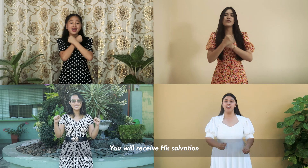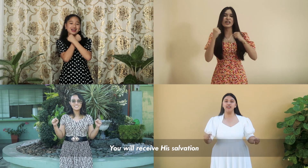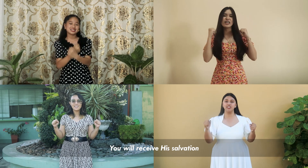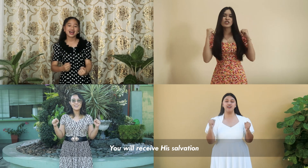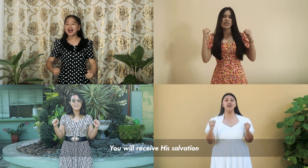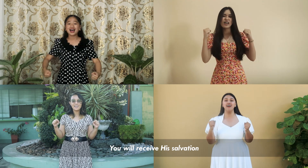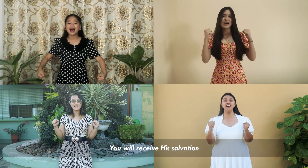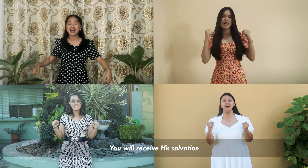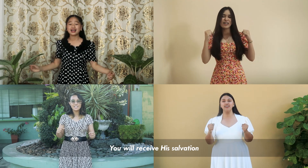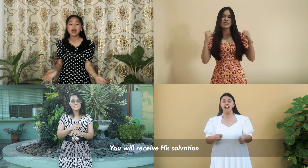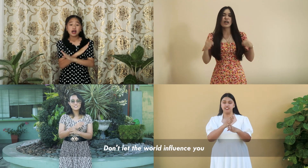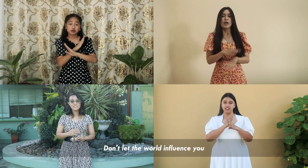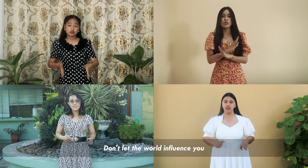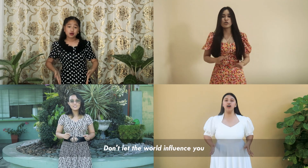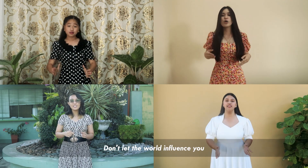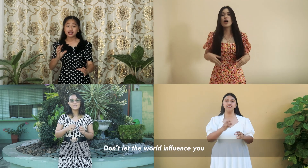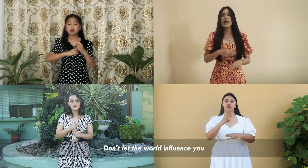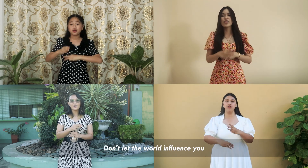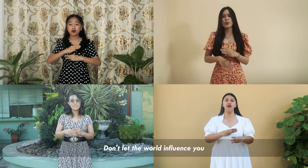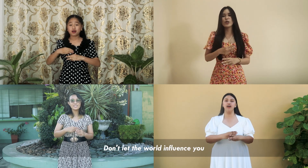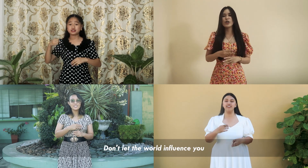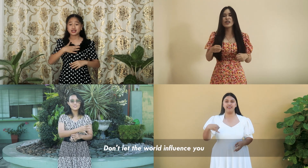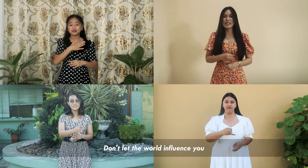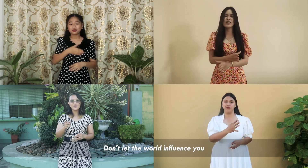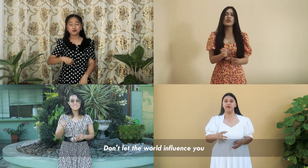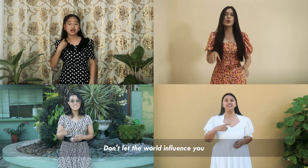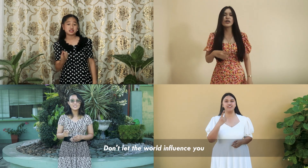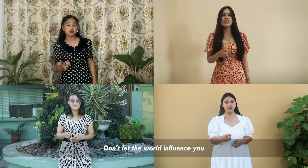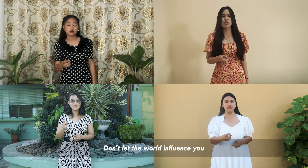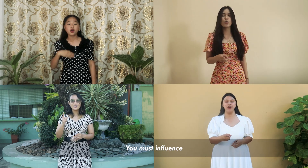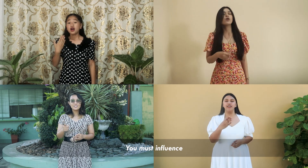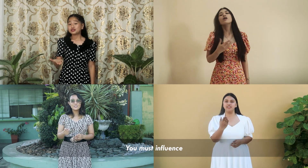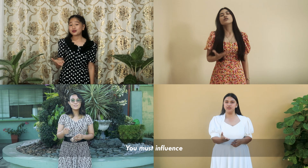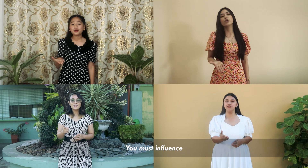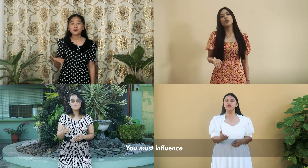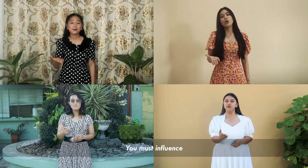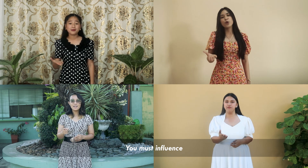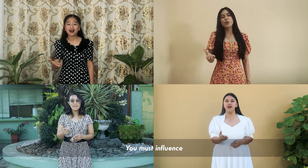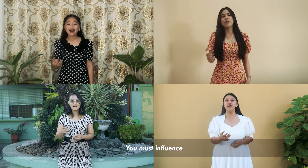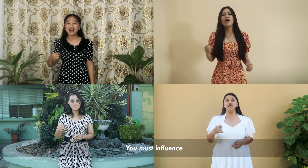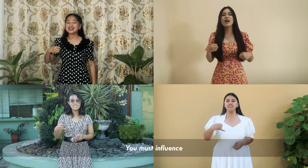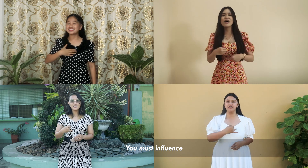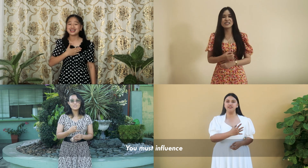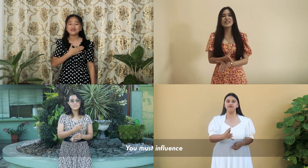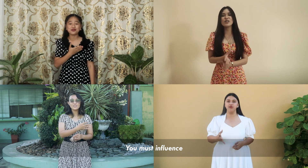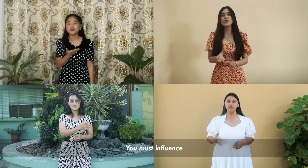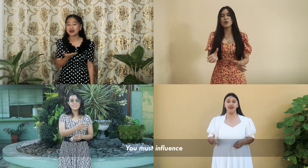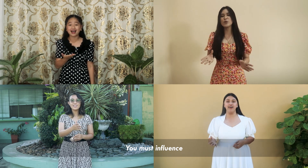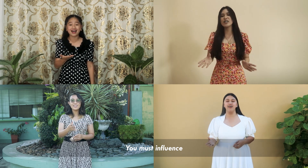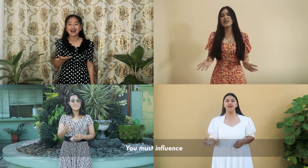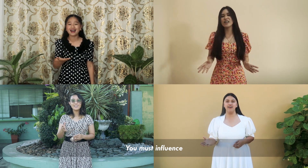salvation Don't let the world influence you You must